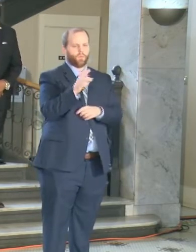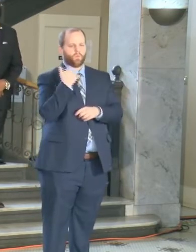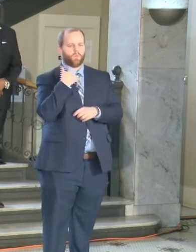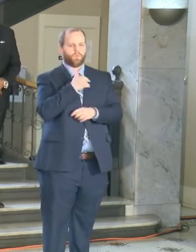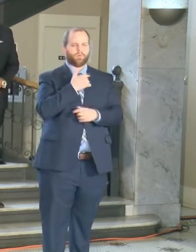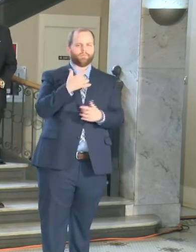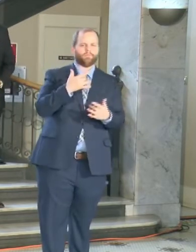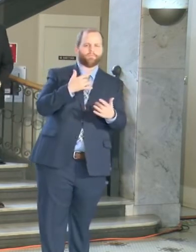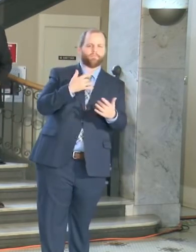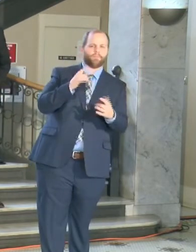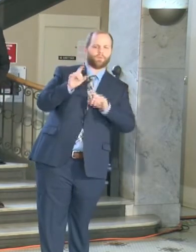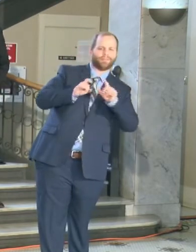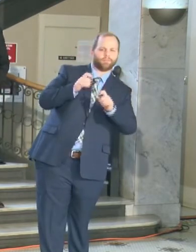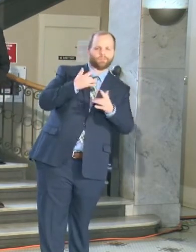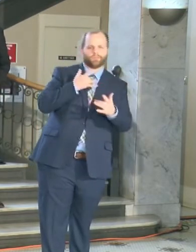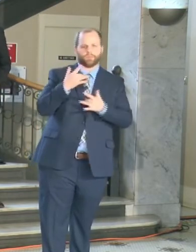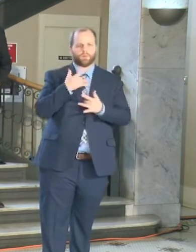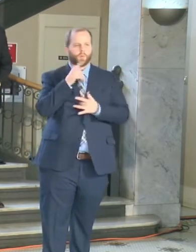uh